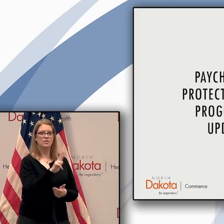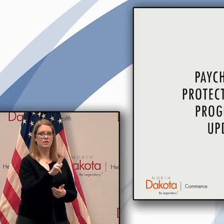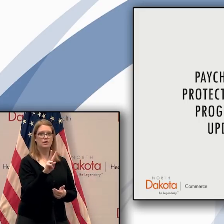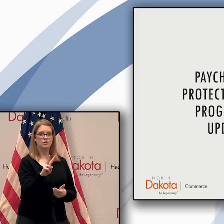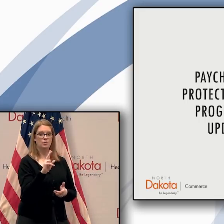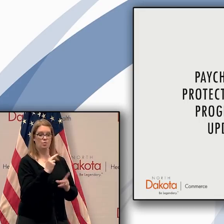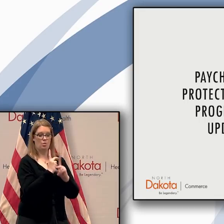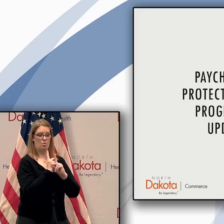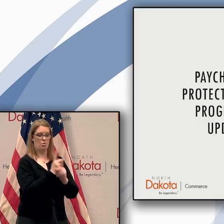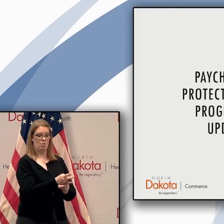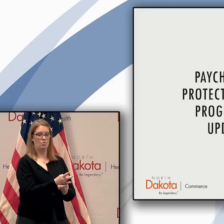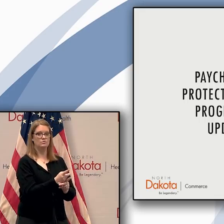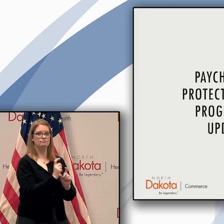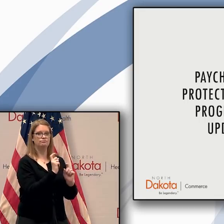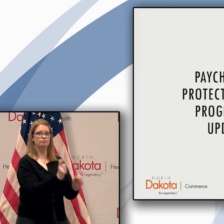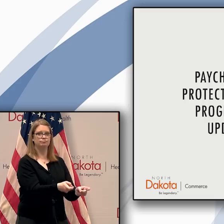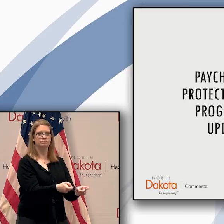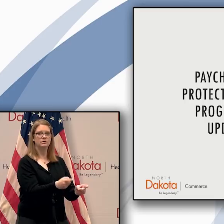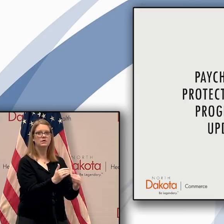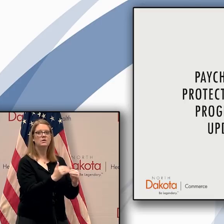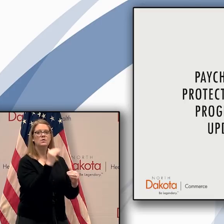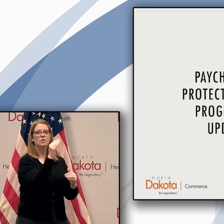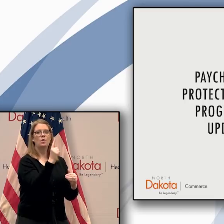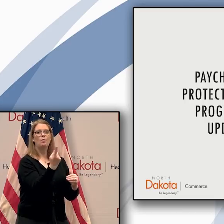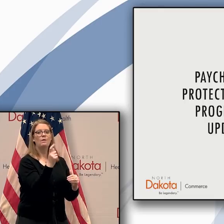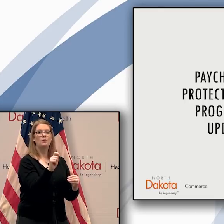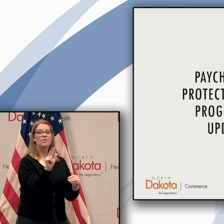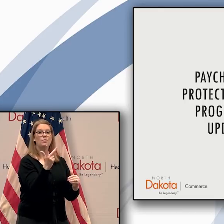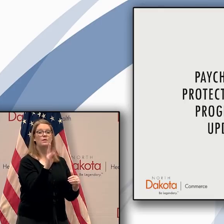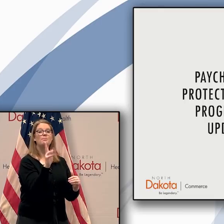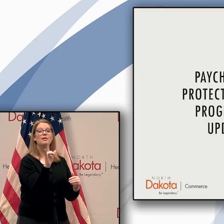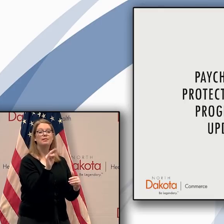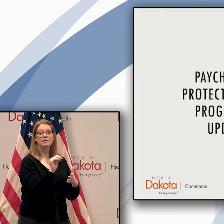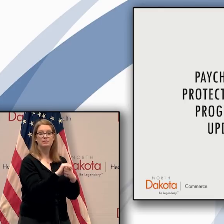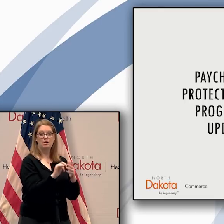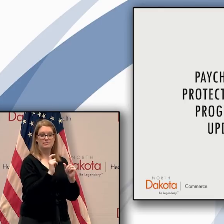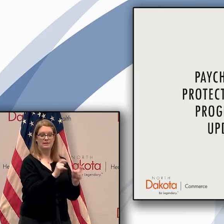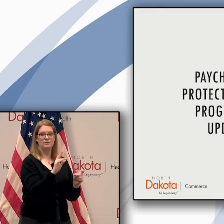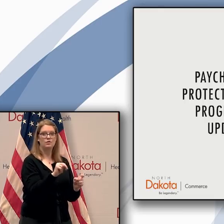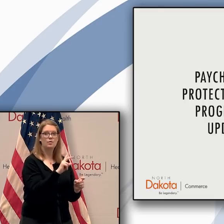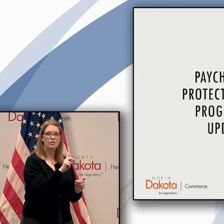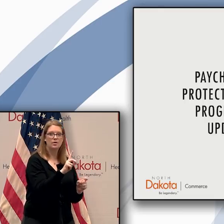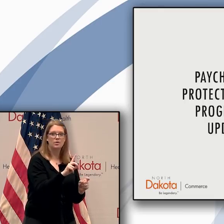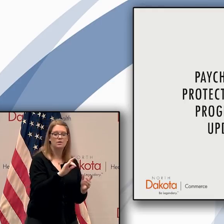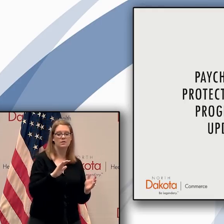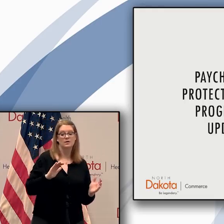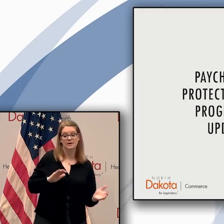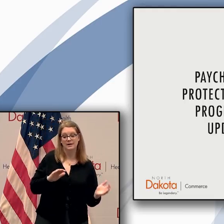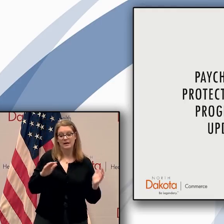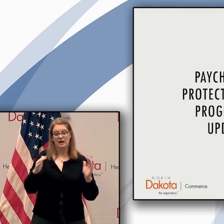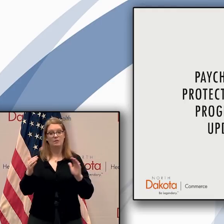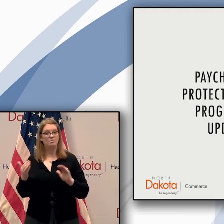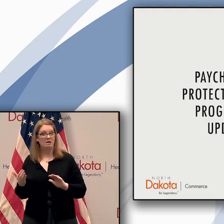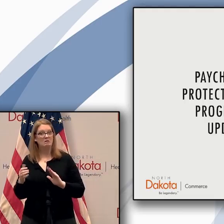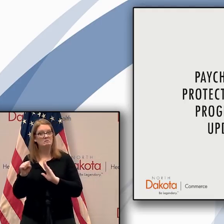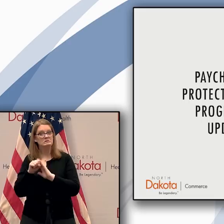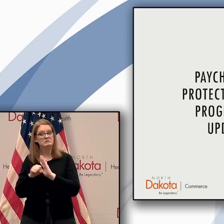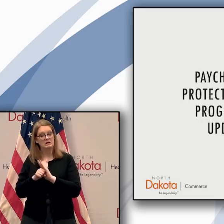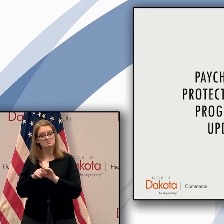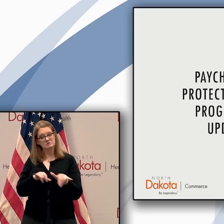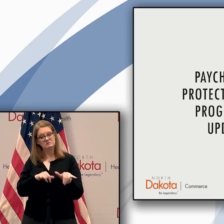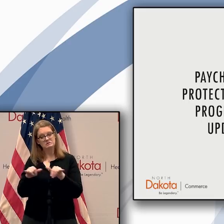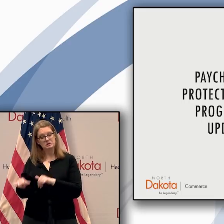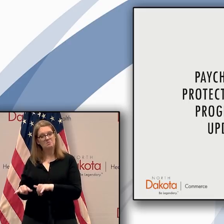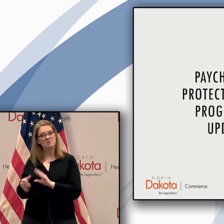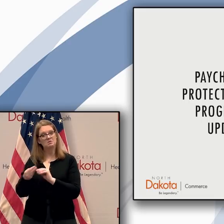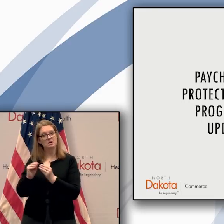8,232 loans totaling more than $1.3 billion. When compared to states of a similar population with